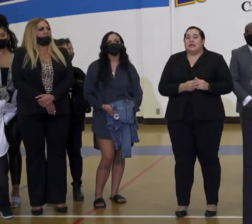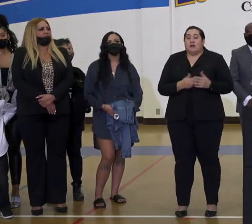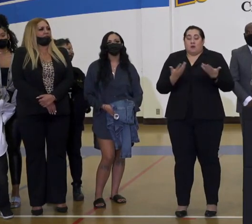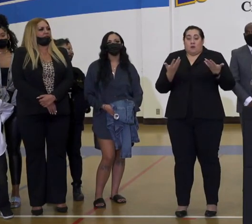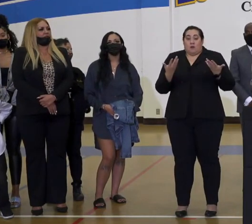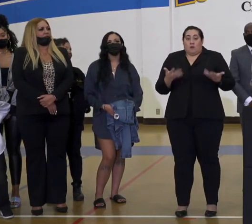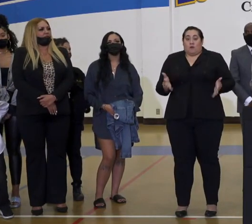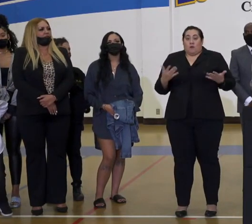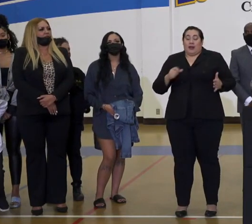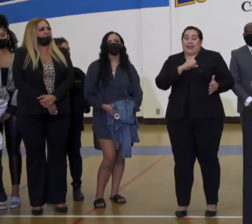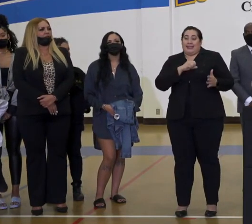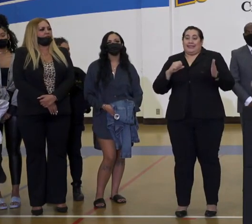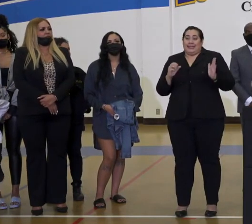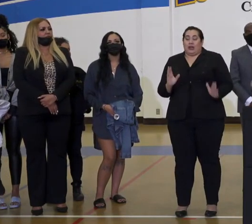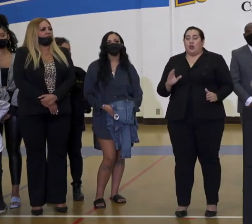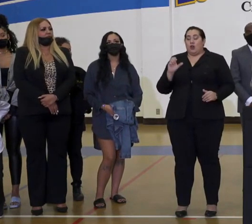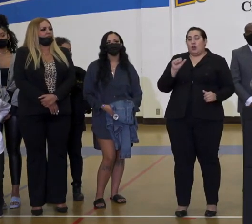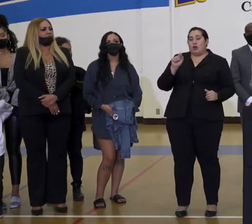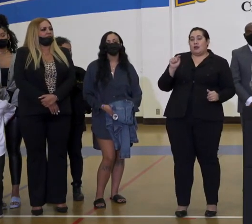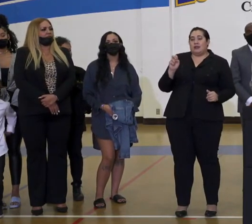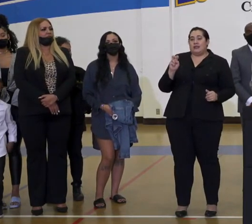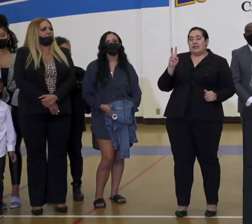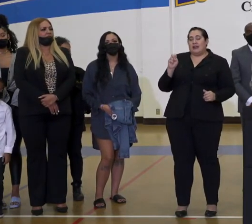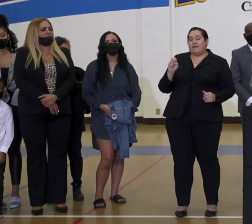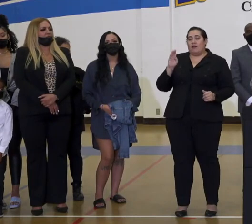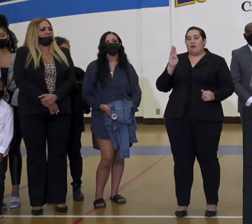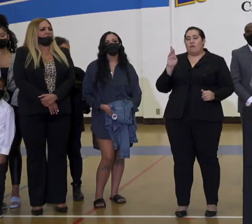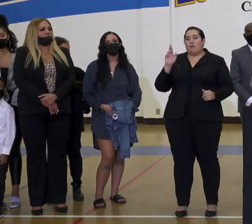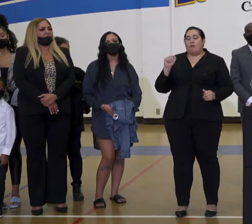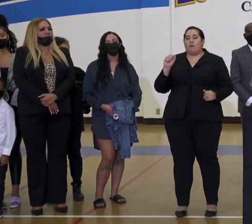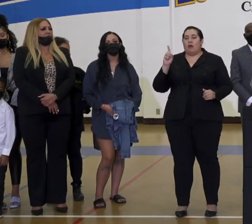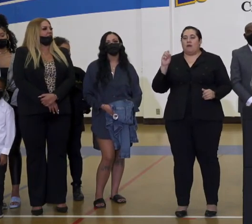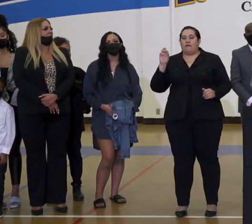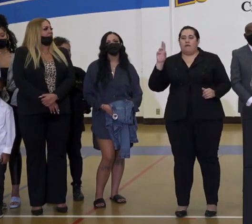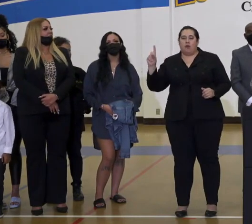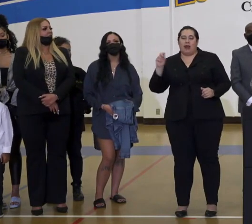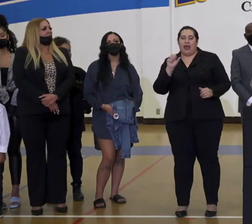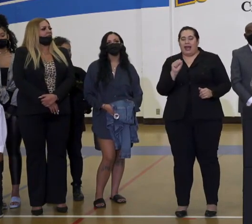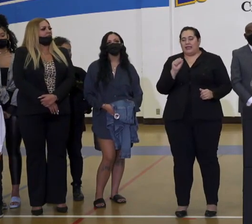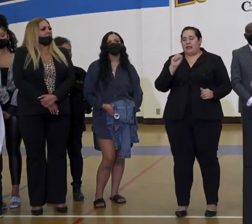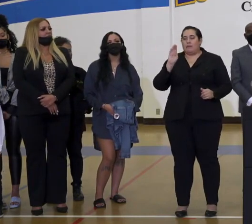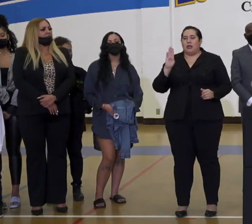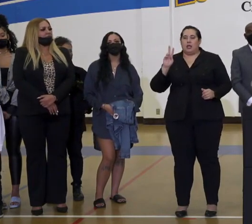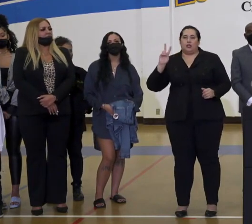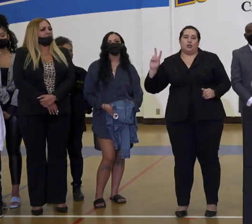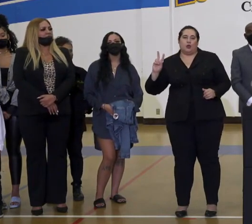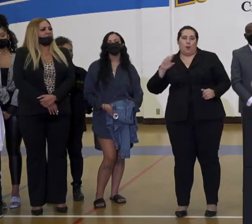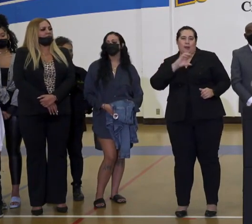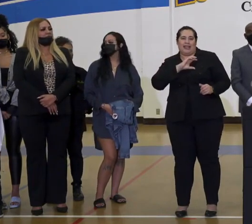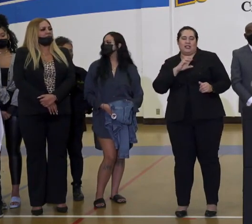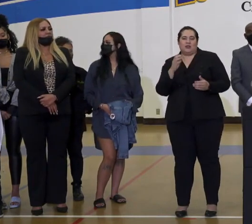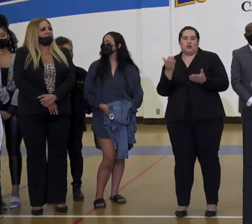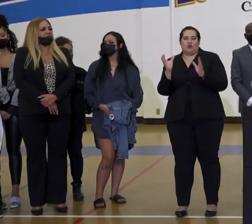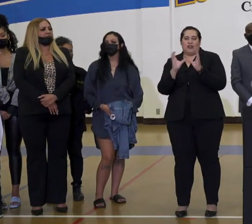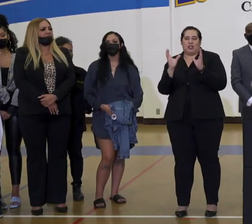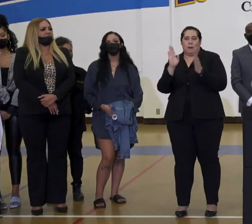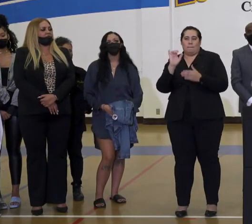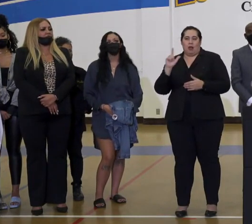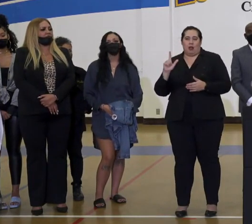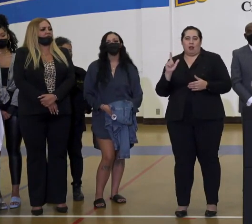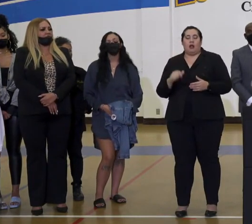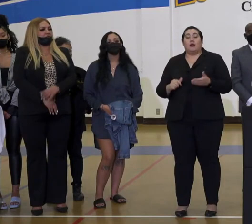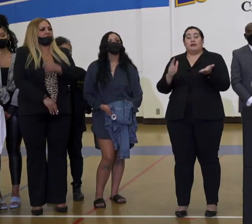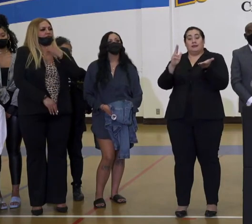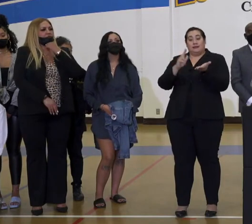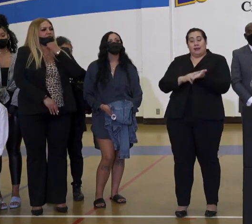once Senator Steve Bradford's SB 2 police decertification bill is signed, a peace